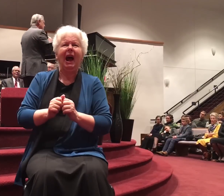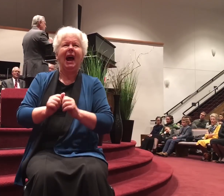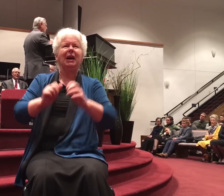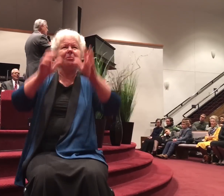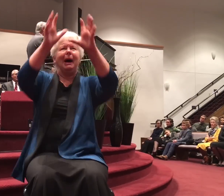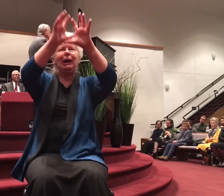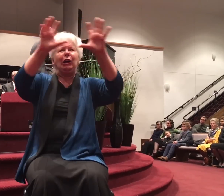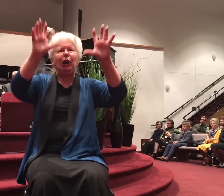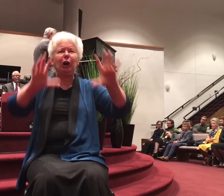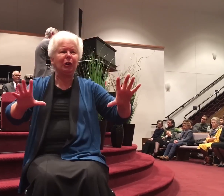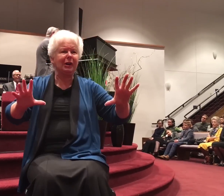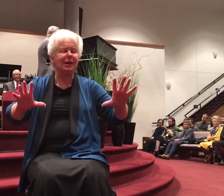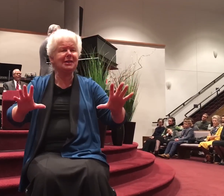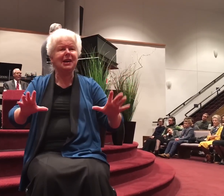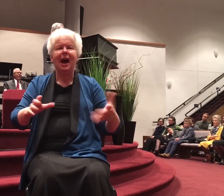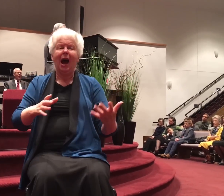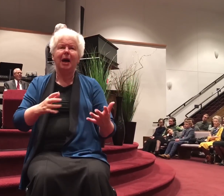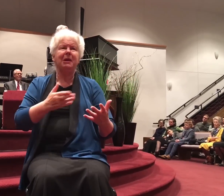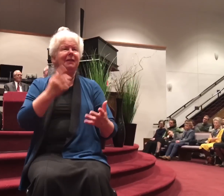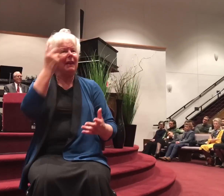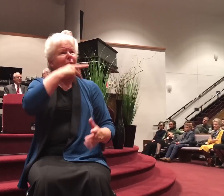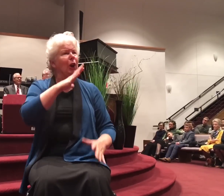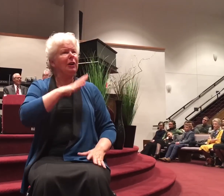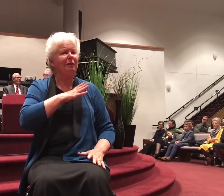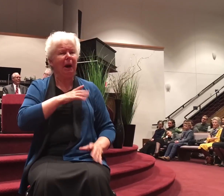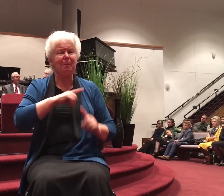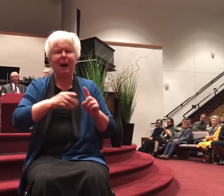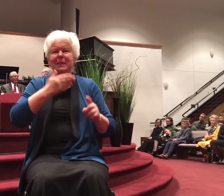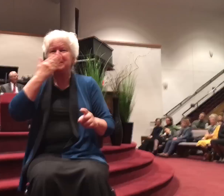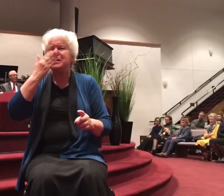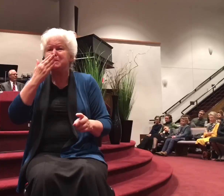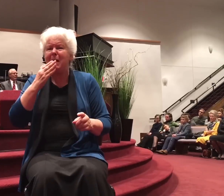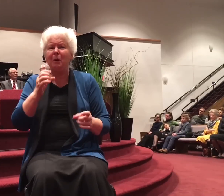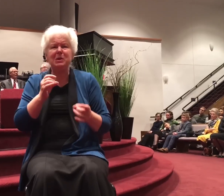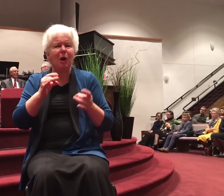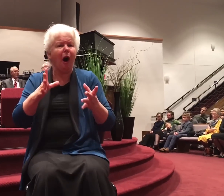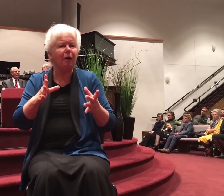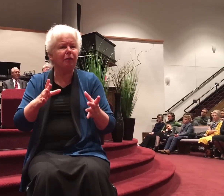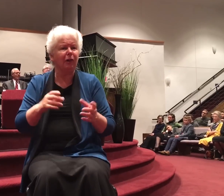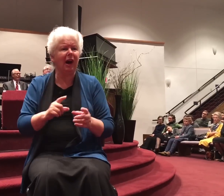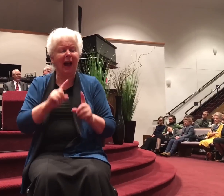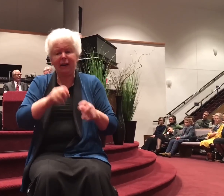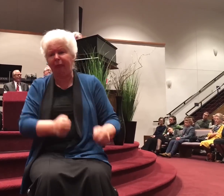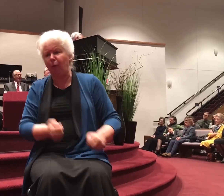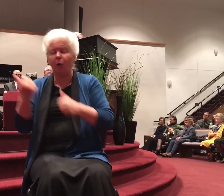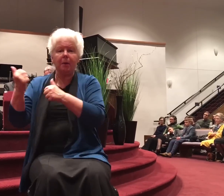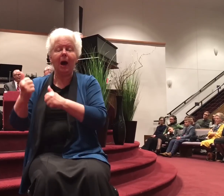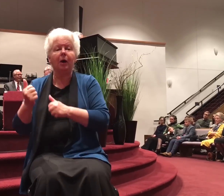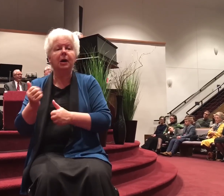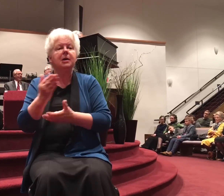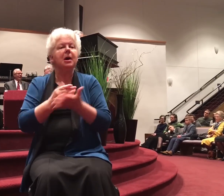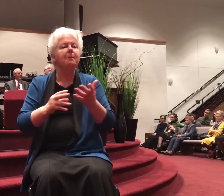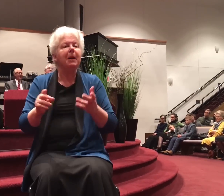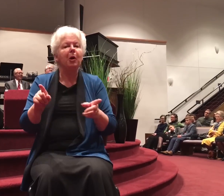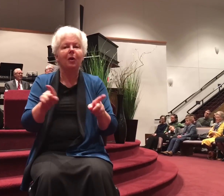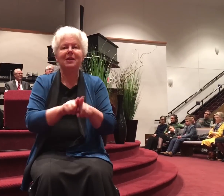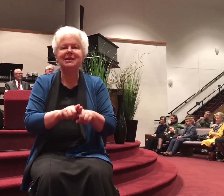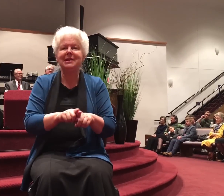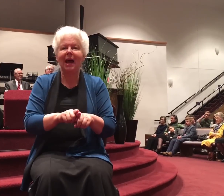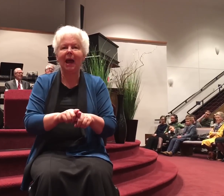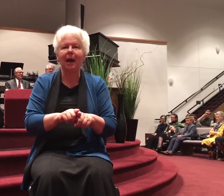draperies. Even though they were preserved, you couldn't get the smell of smoke out. You know, there's some people like that in